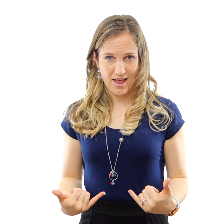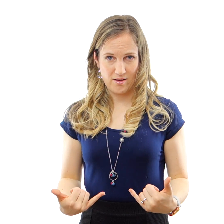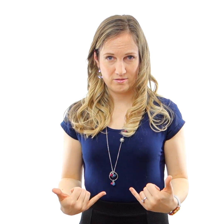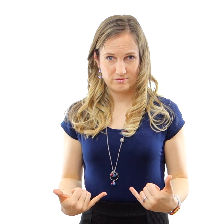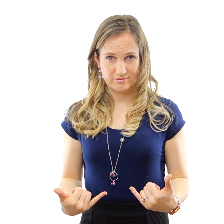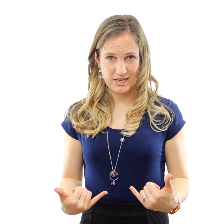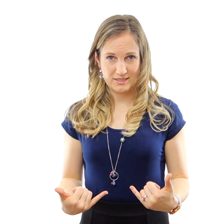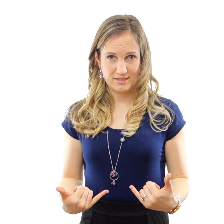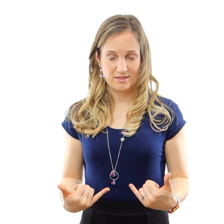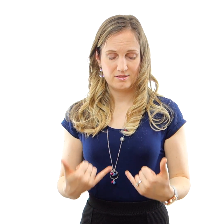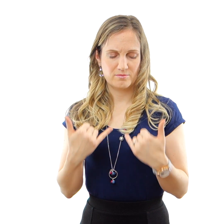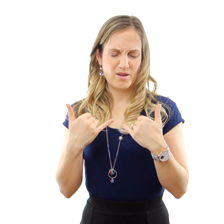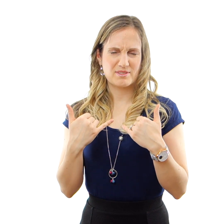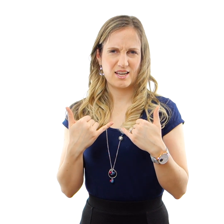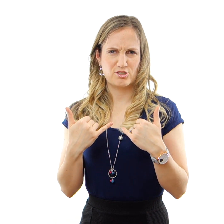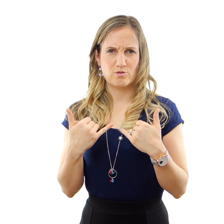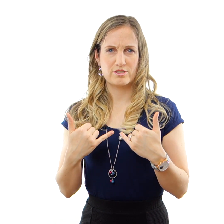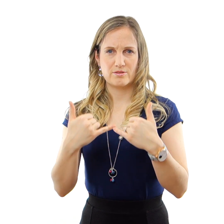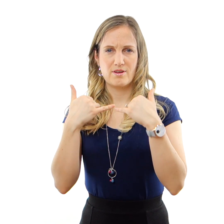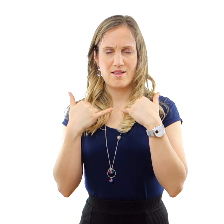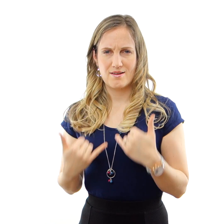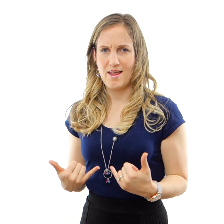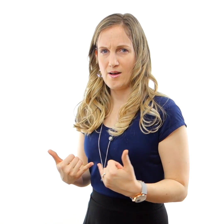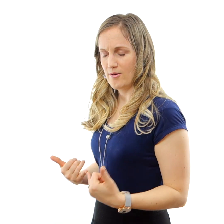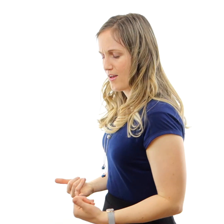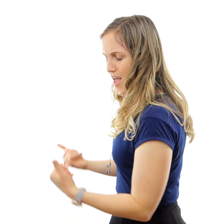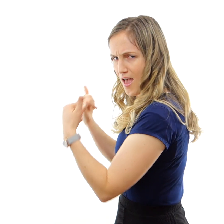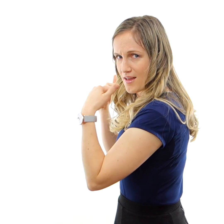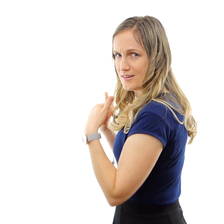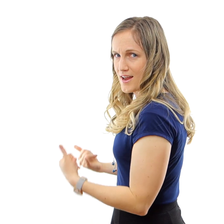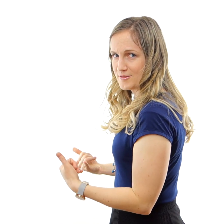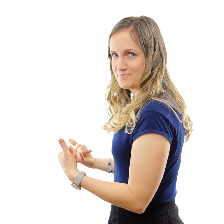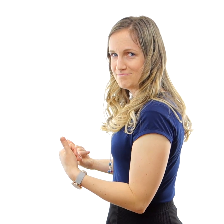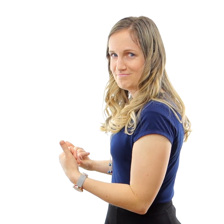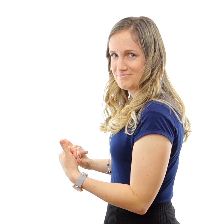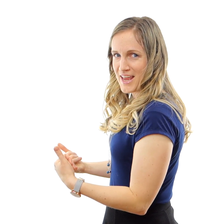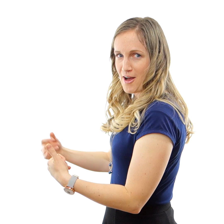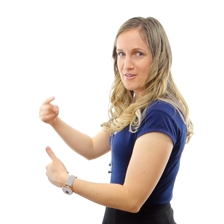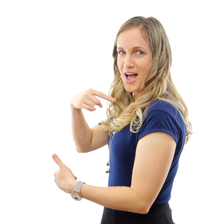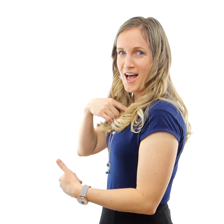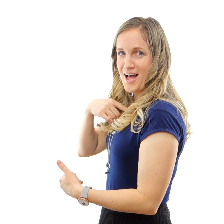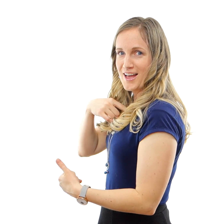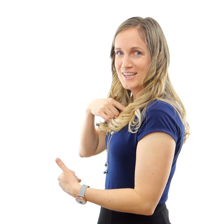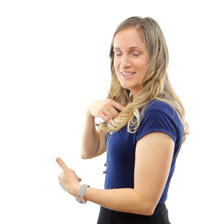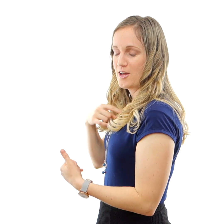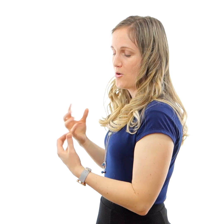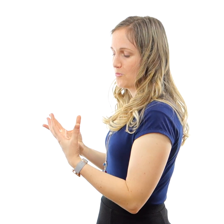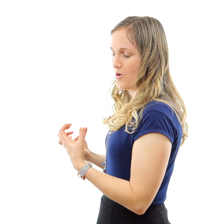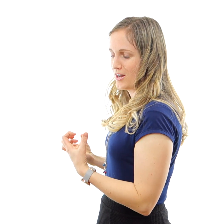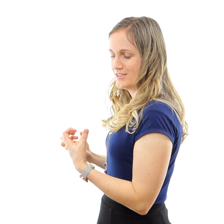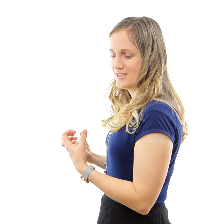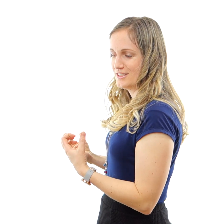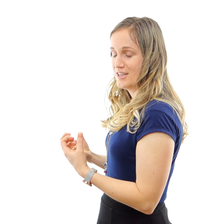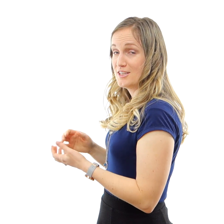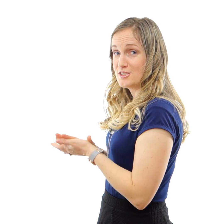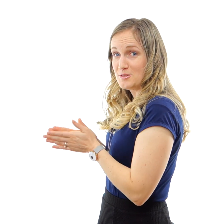now, right? Or palms kind of towards you. Now. Now. I want to